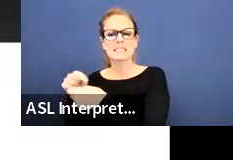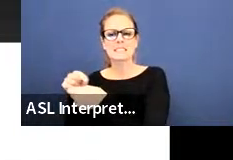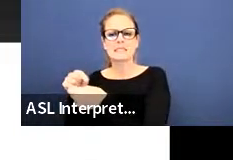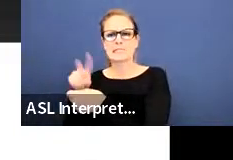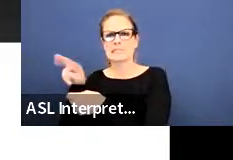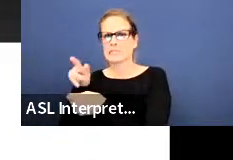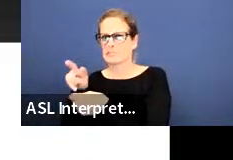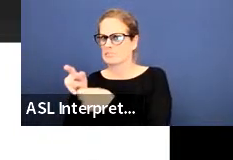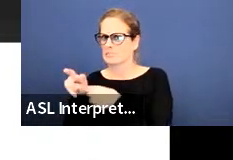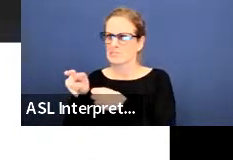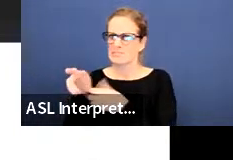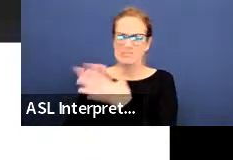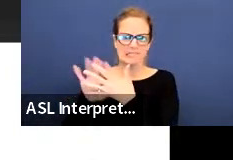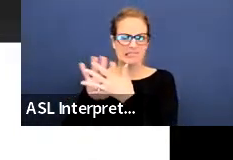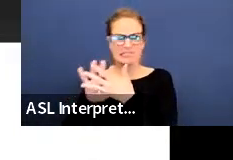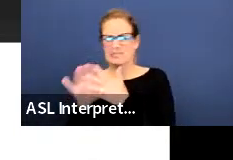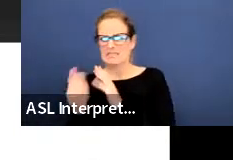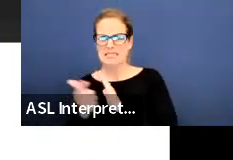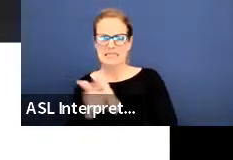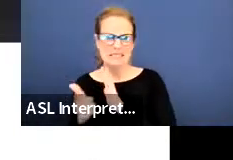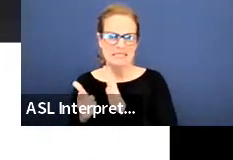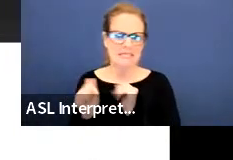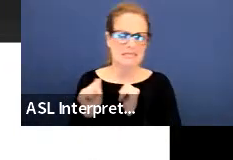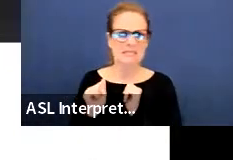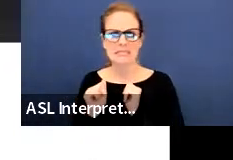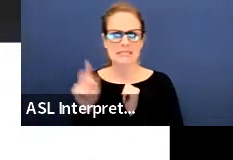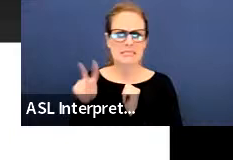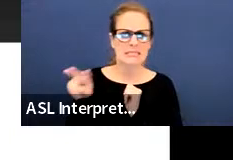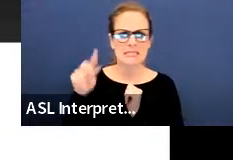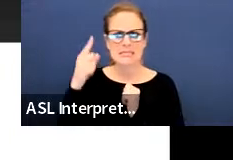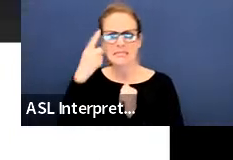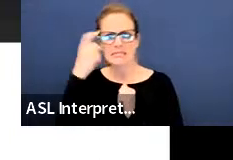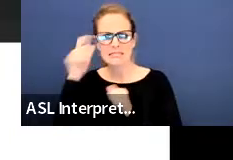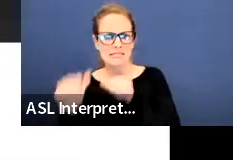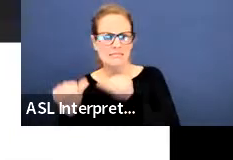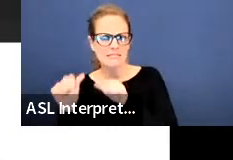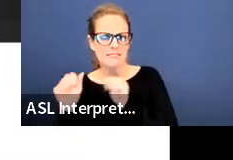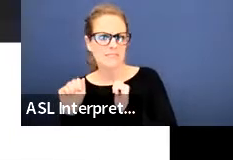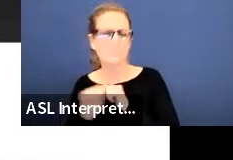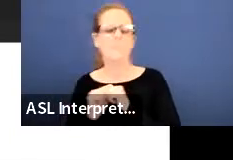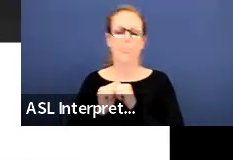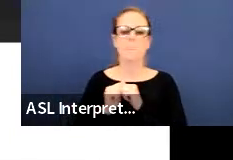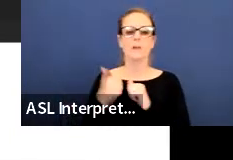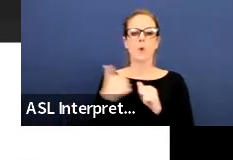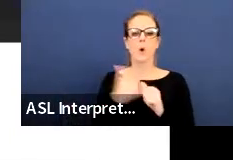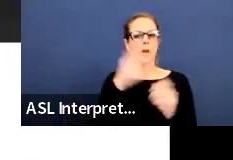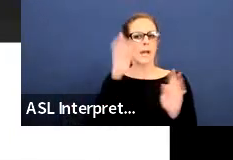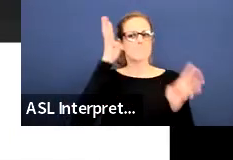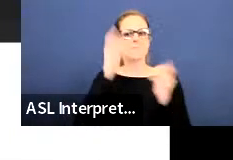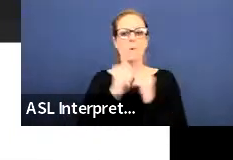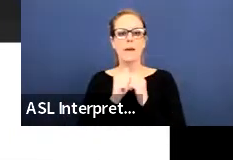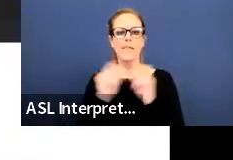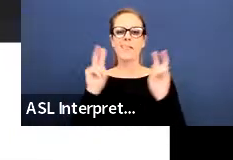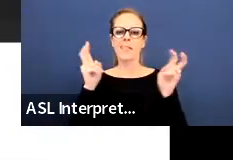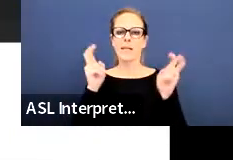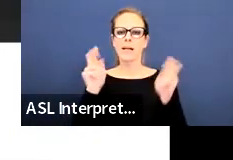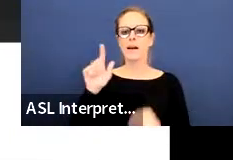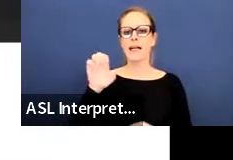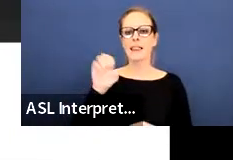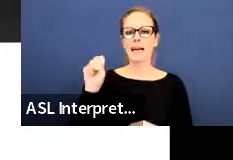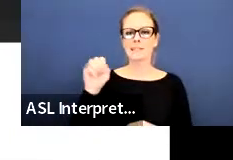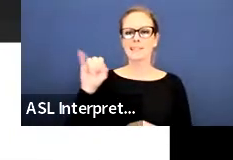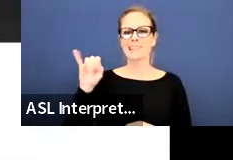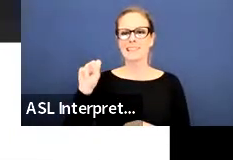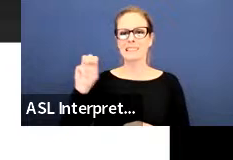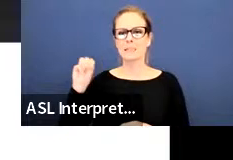not legal and possibly questionable. So we have come up with less is more. If you're